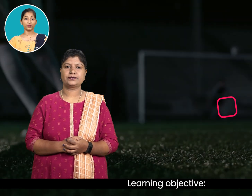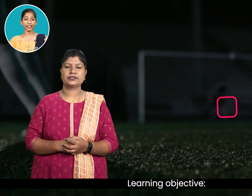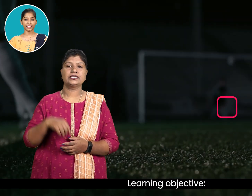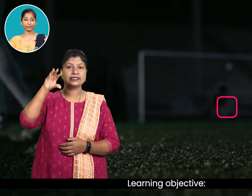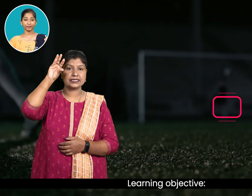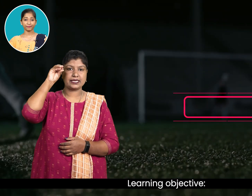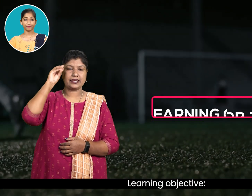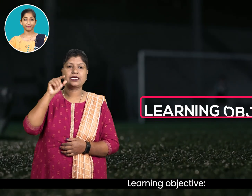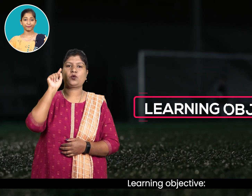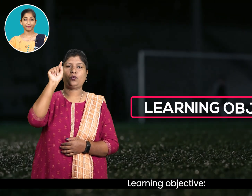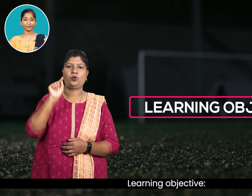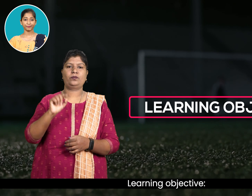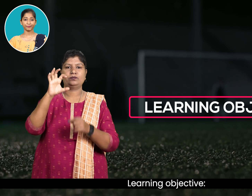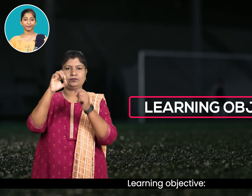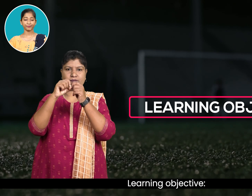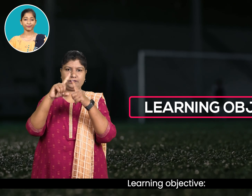Learning objective.